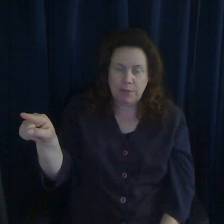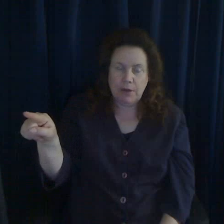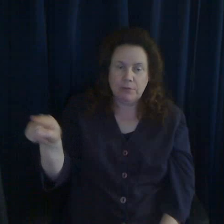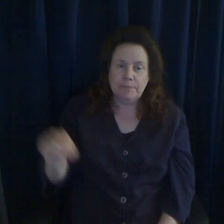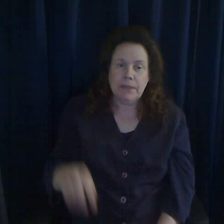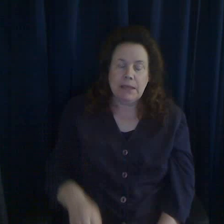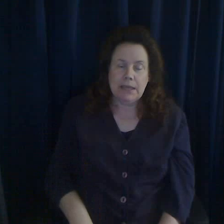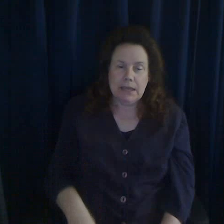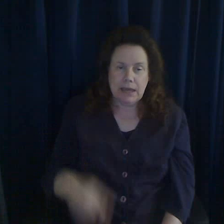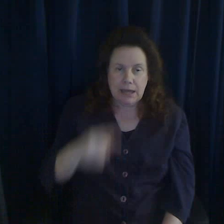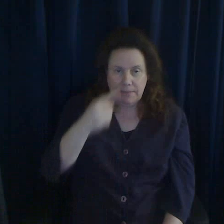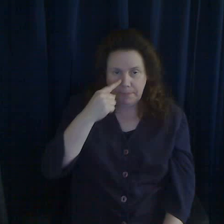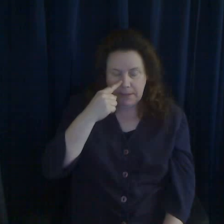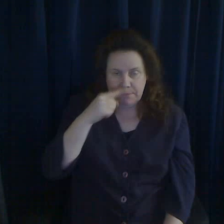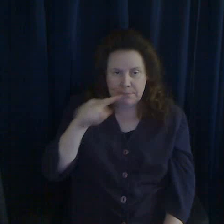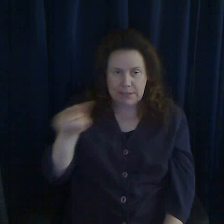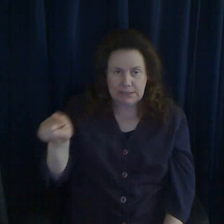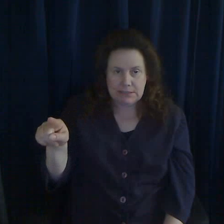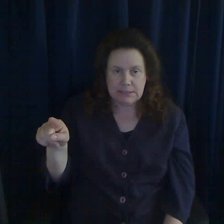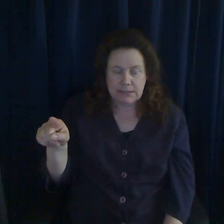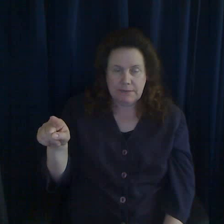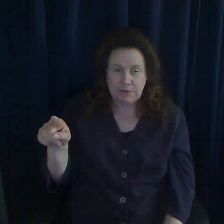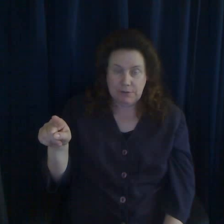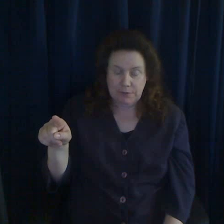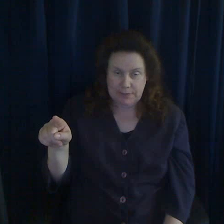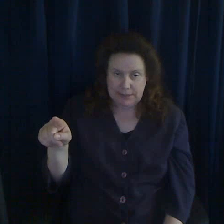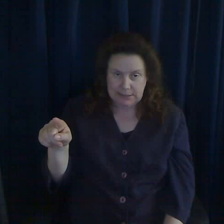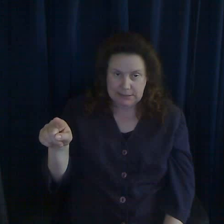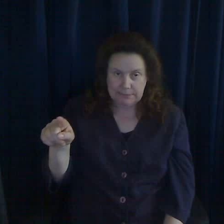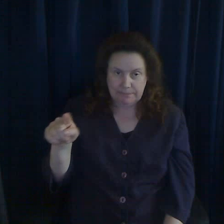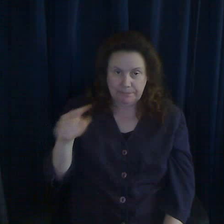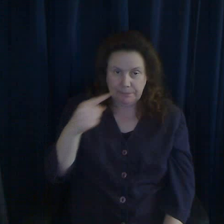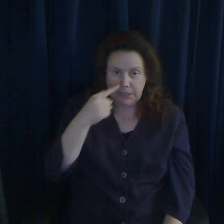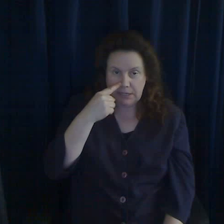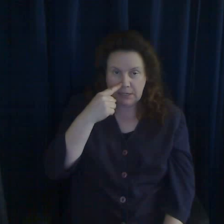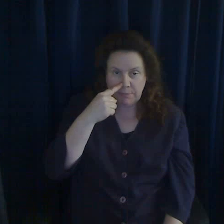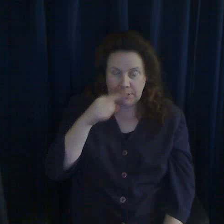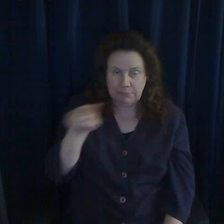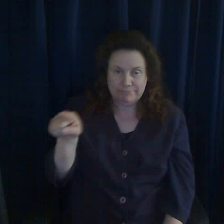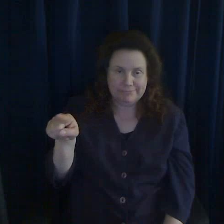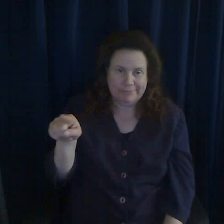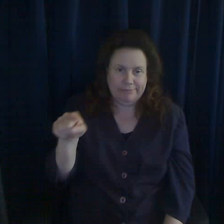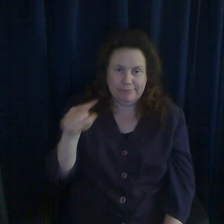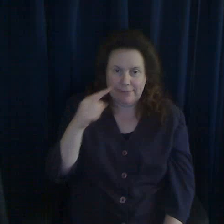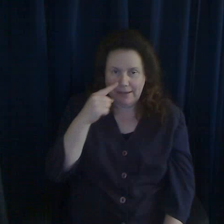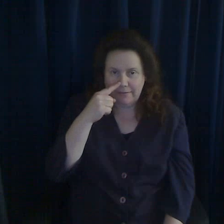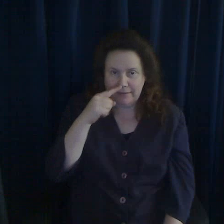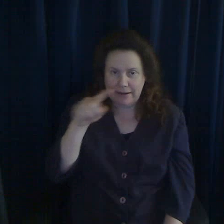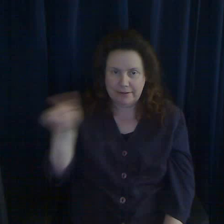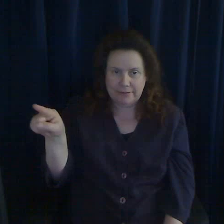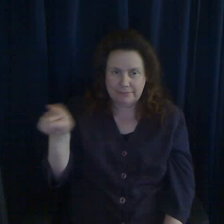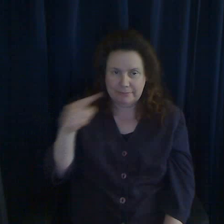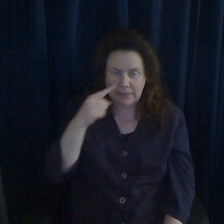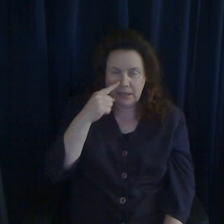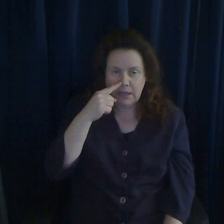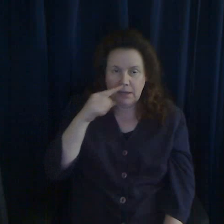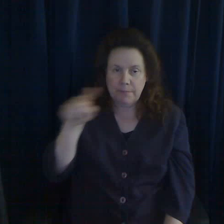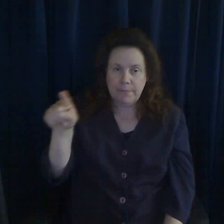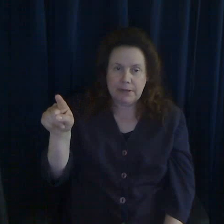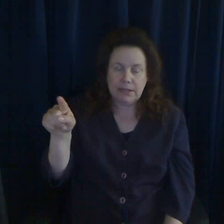out. It means a few different things. It can mean, I don't care. But it can